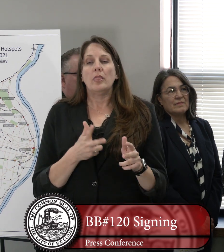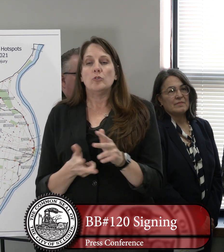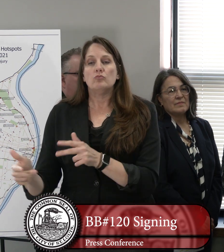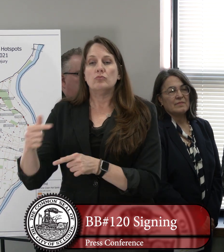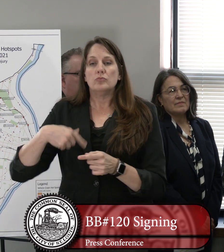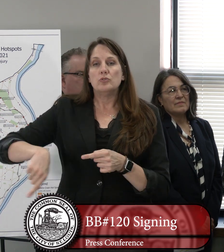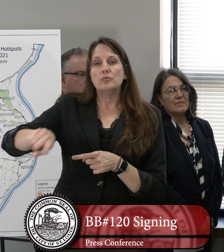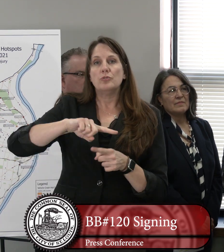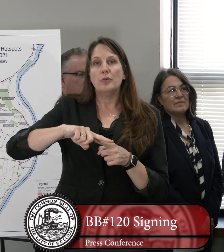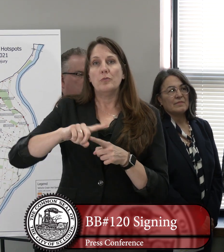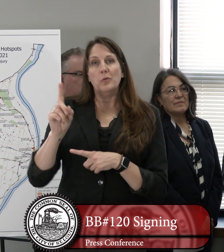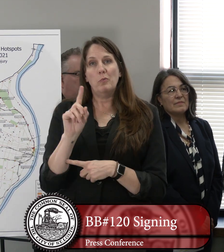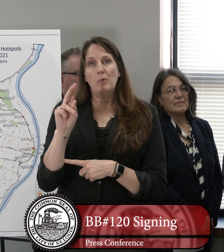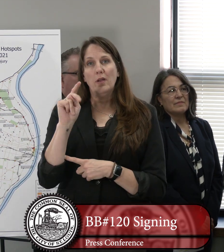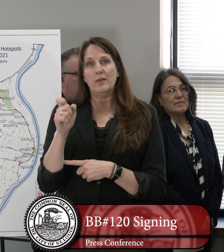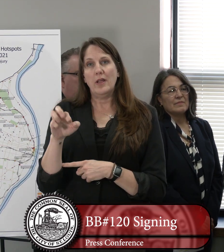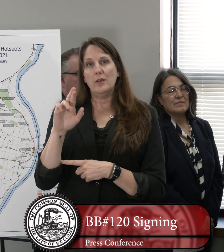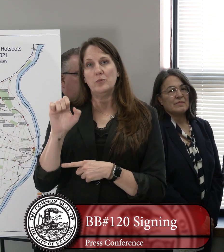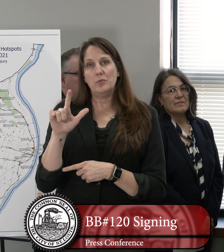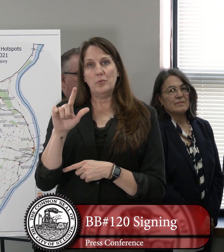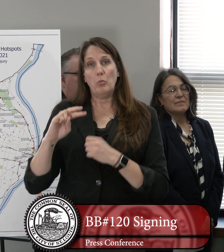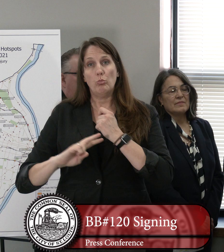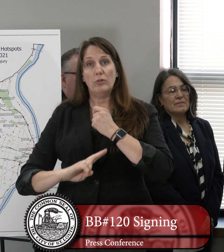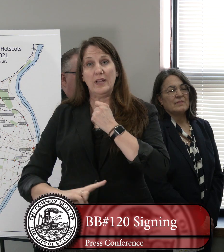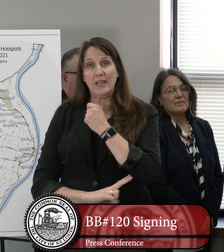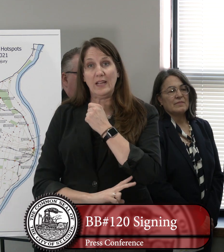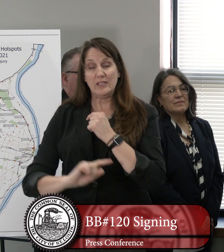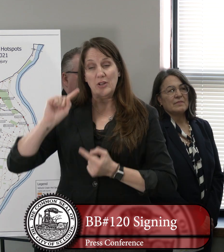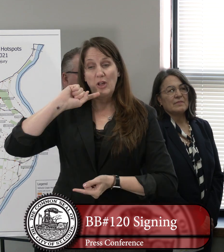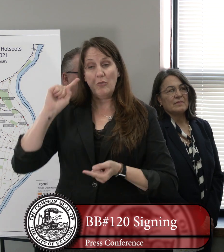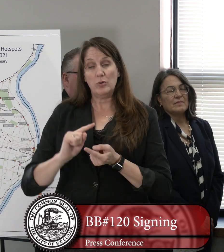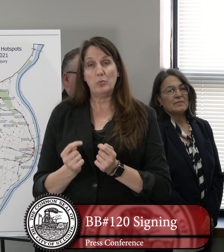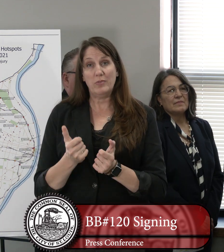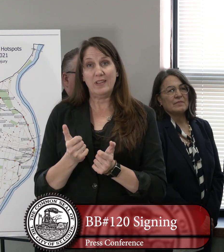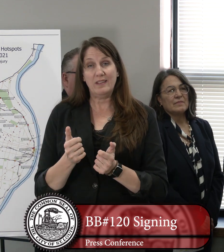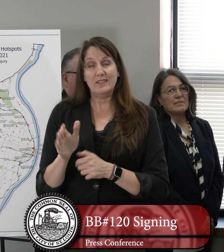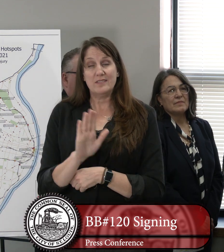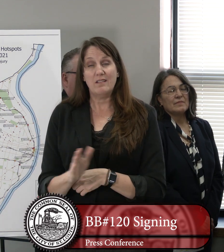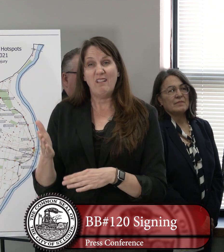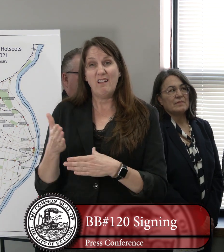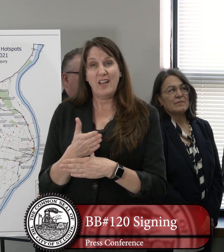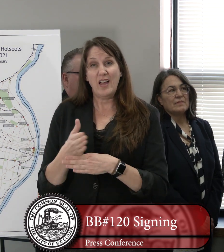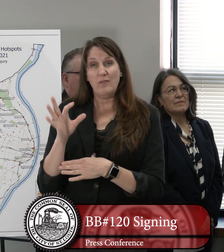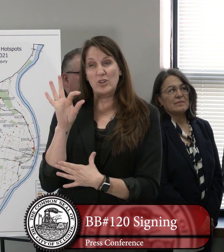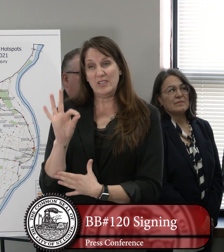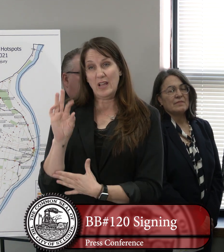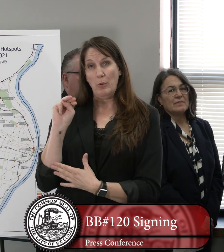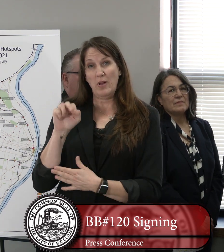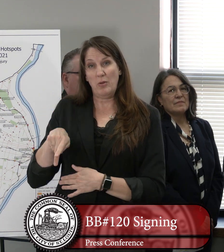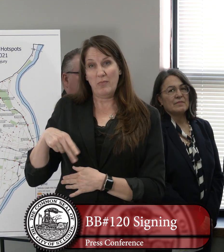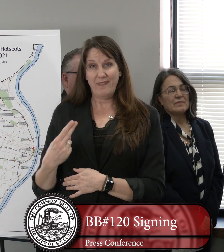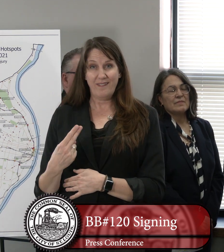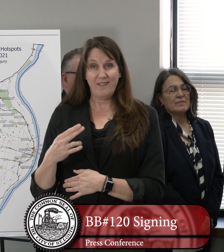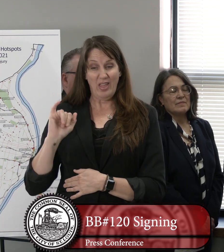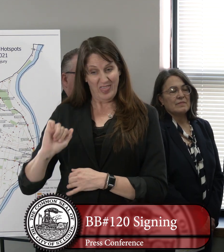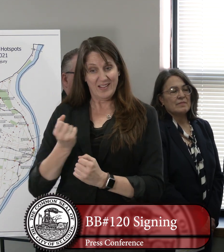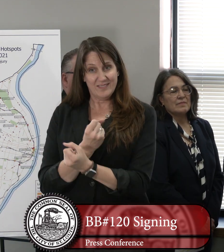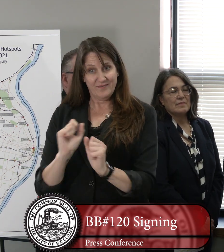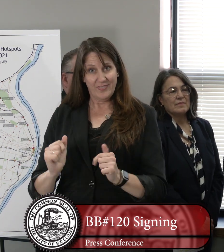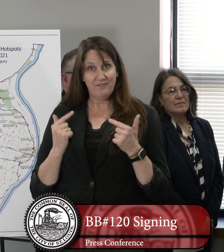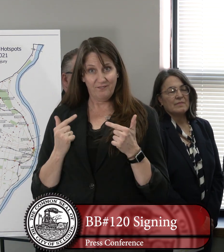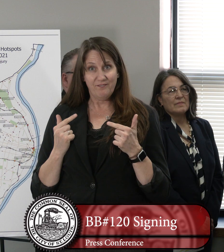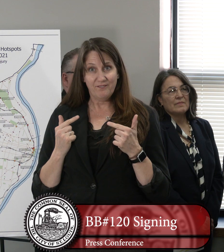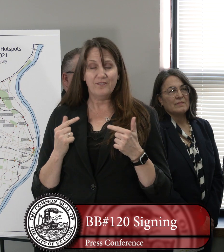have reduced speeds by an average of 9 miles per hour. That's a life-saving difference. And